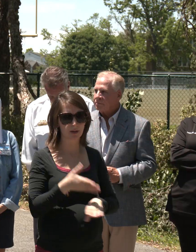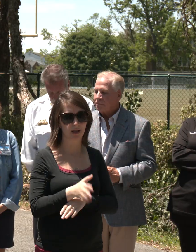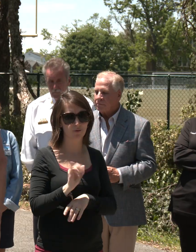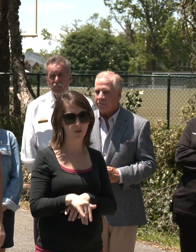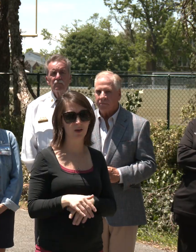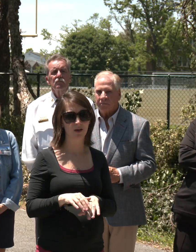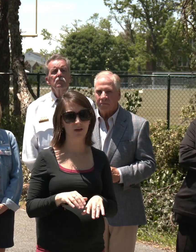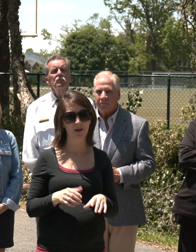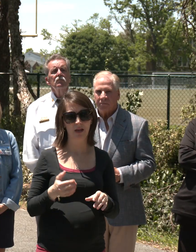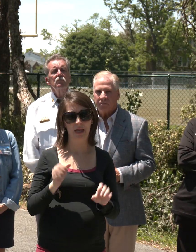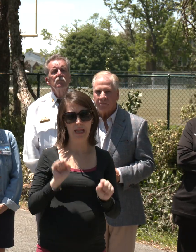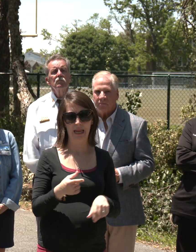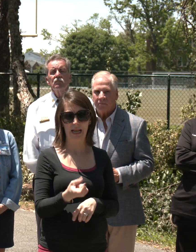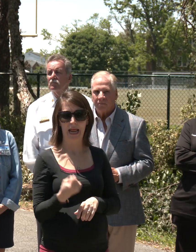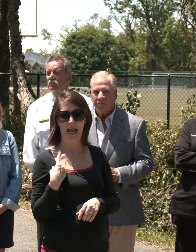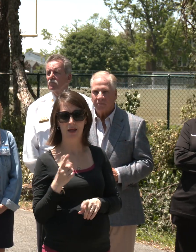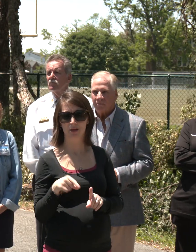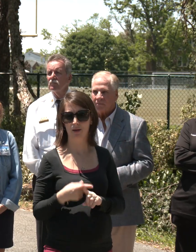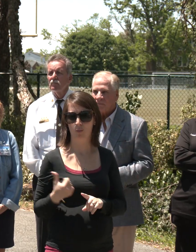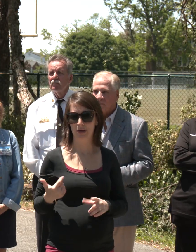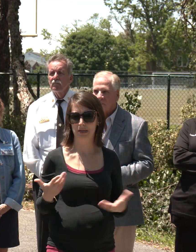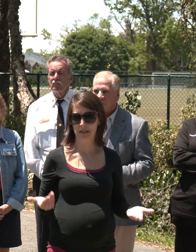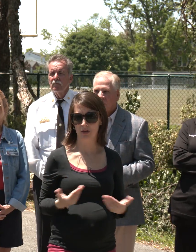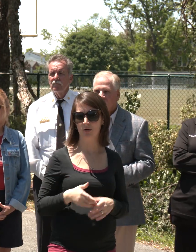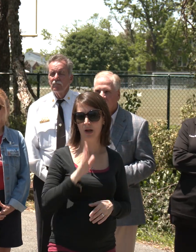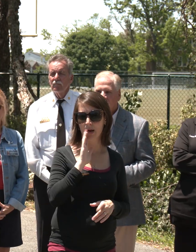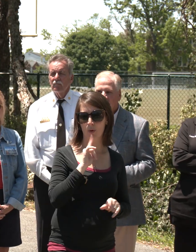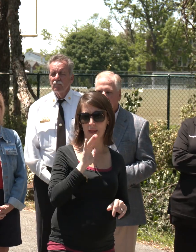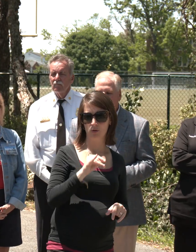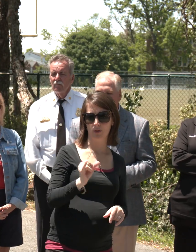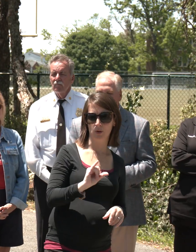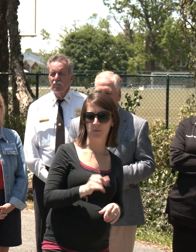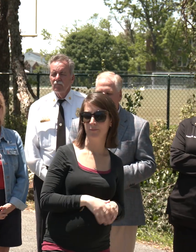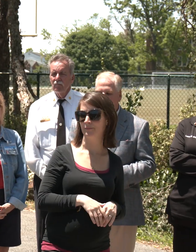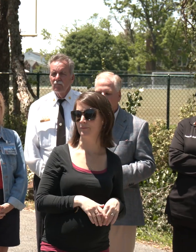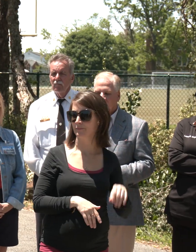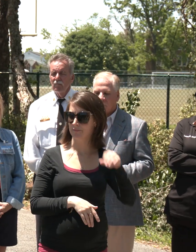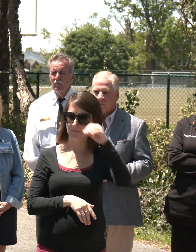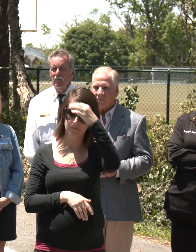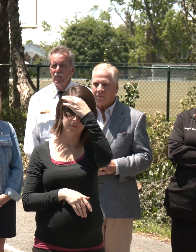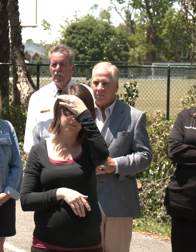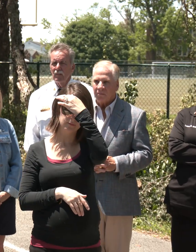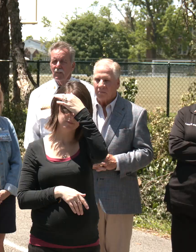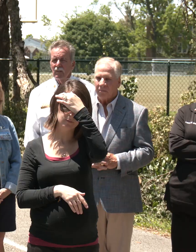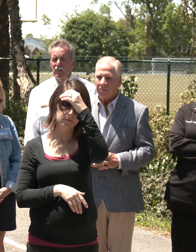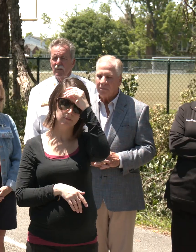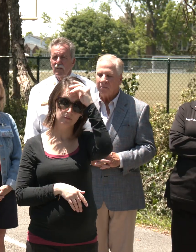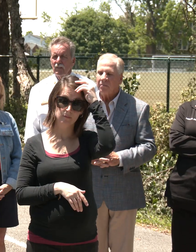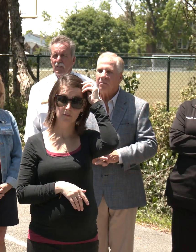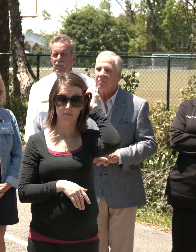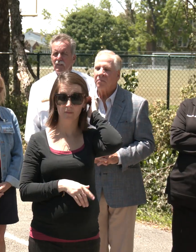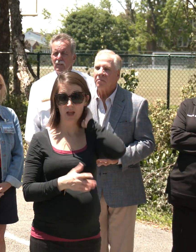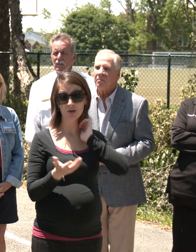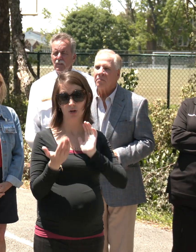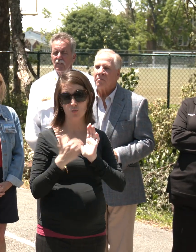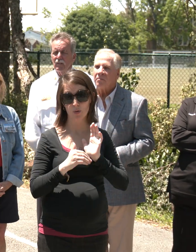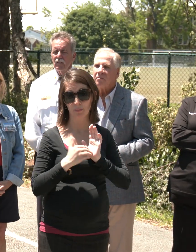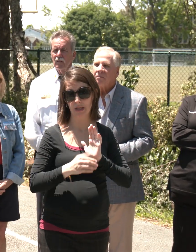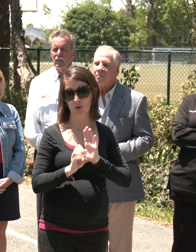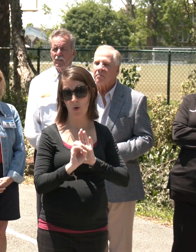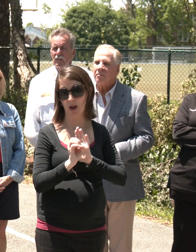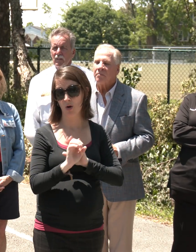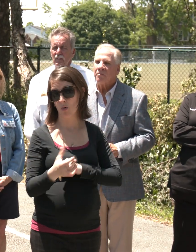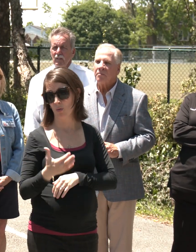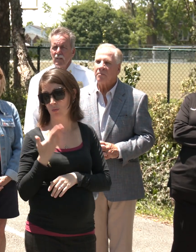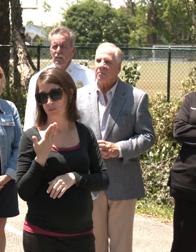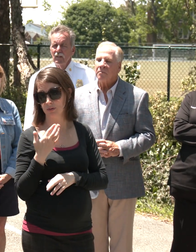Okay? Well, I I'm think going to answer that the question. Congressman. And to echo the senator's